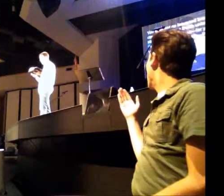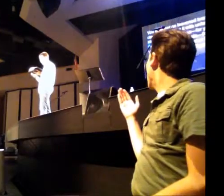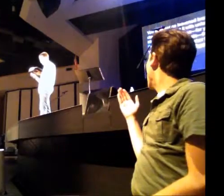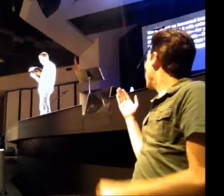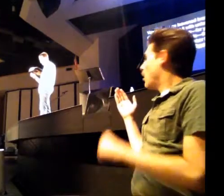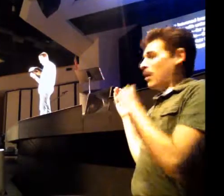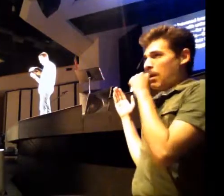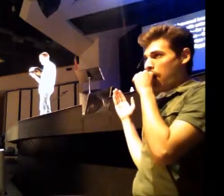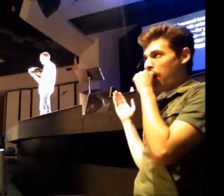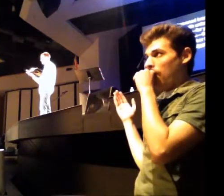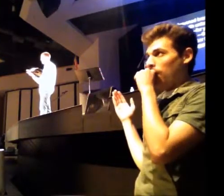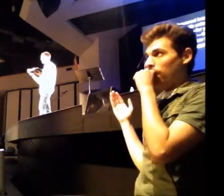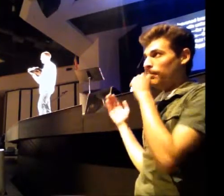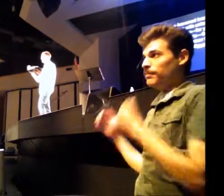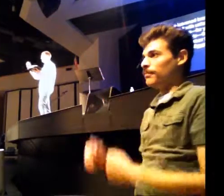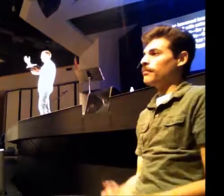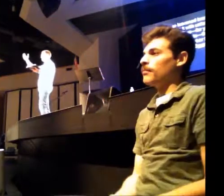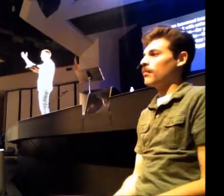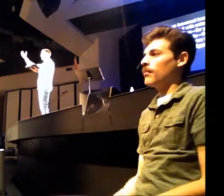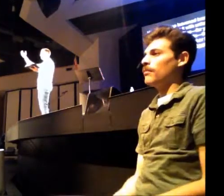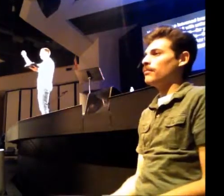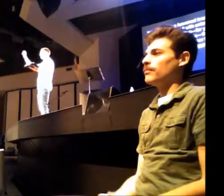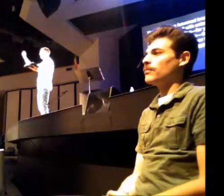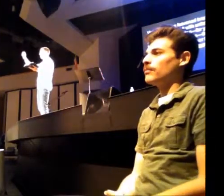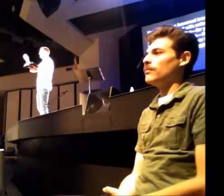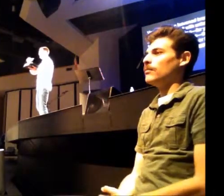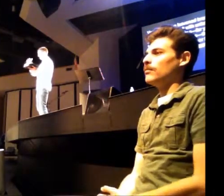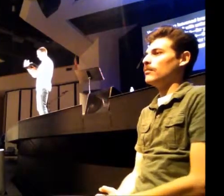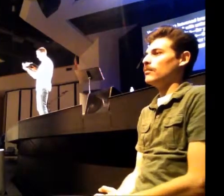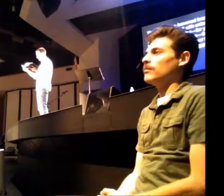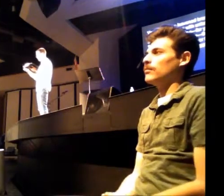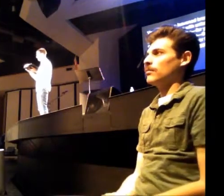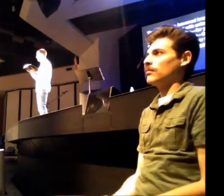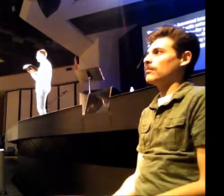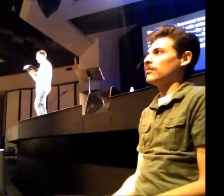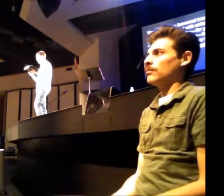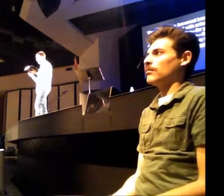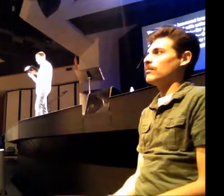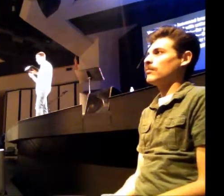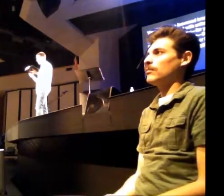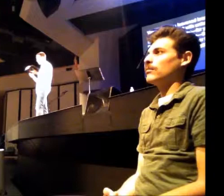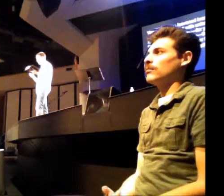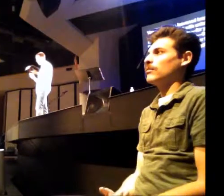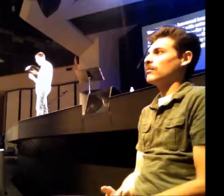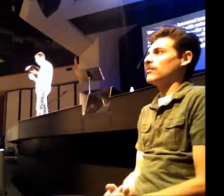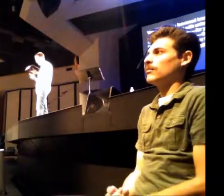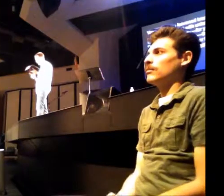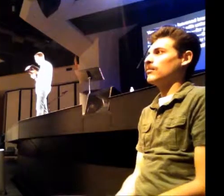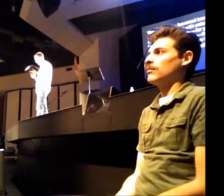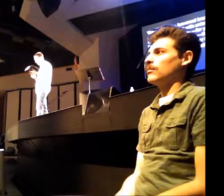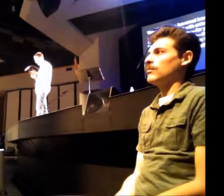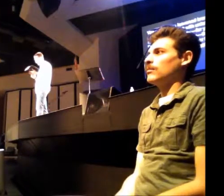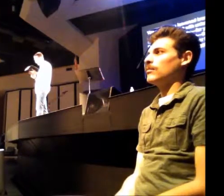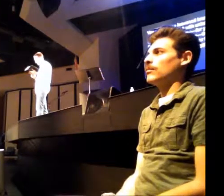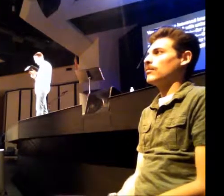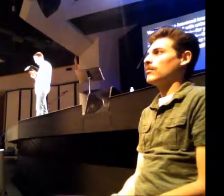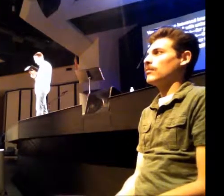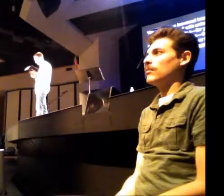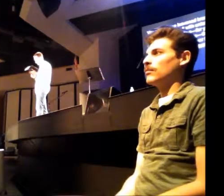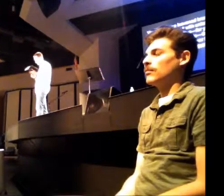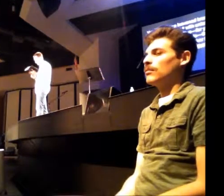with unleavened bread. And then here he goes. He stands up, he cracks the cracker, and this is what he says. This is the bread